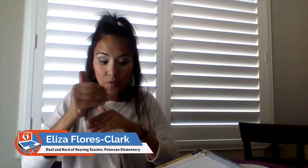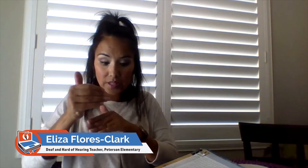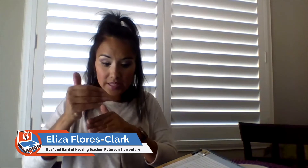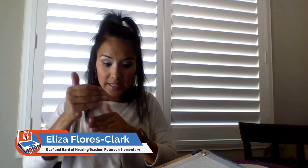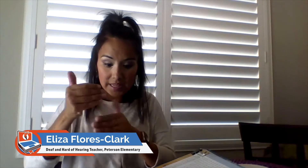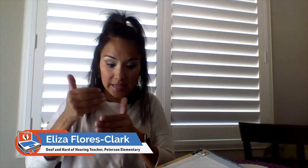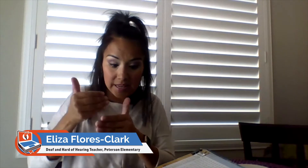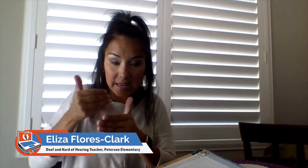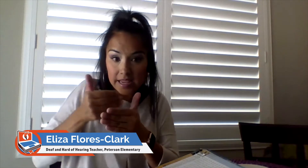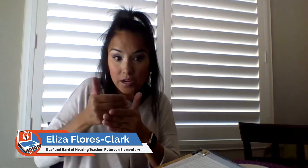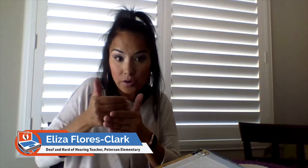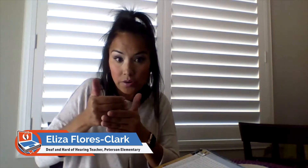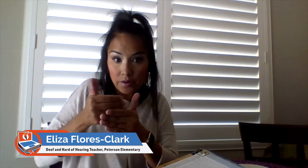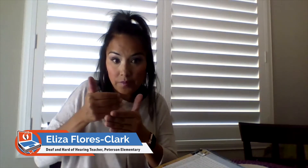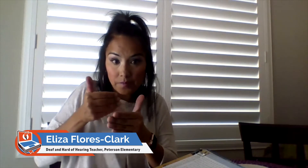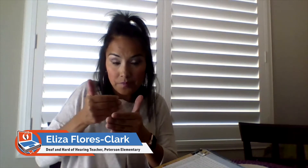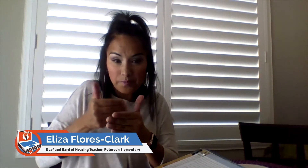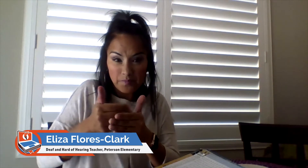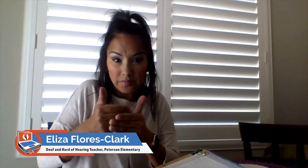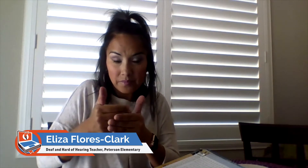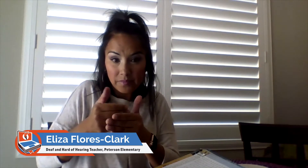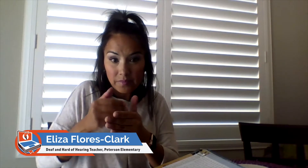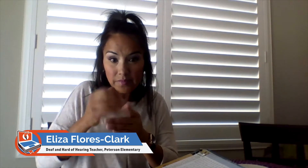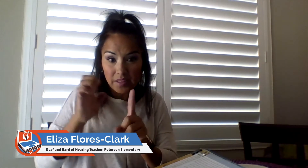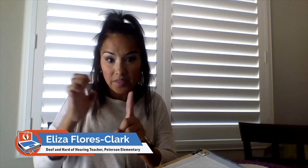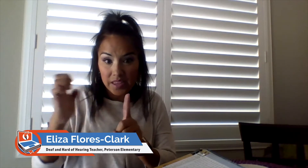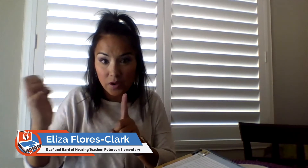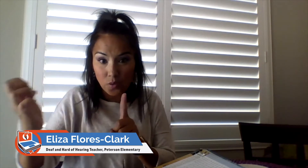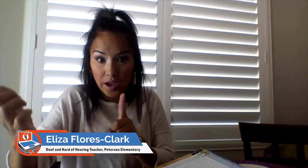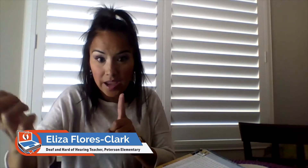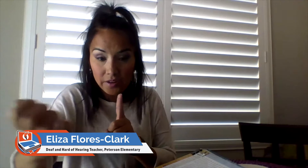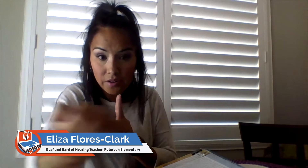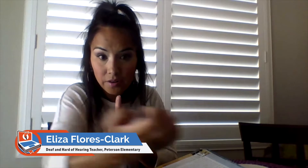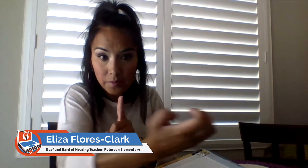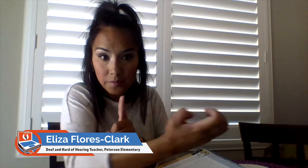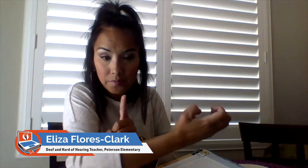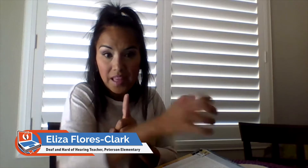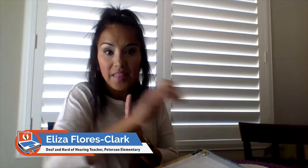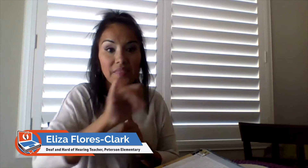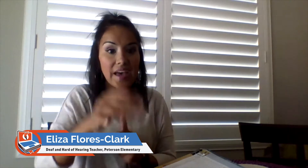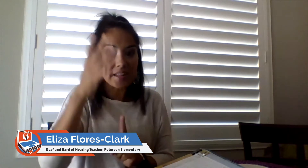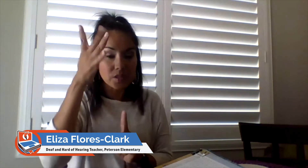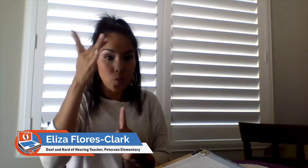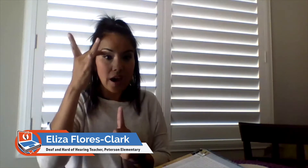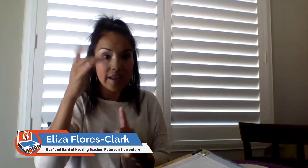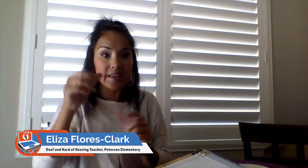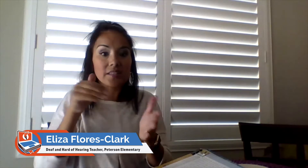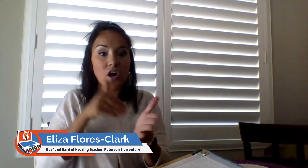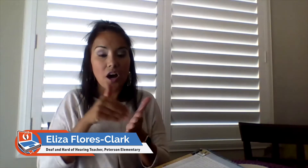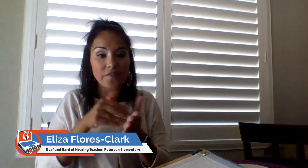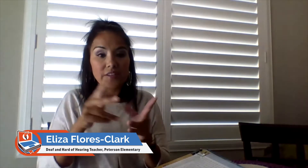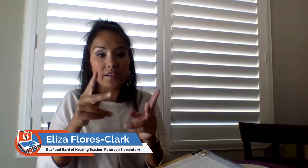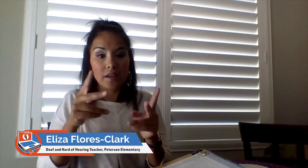it's near the equator, that's why it is often